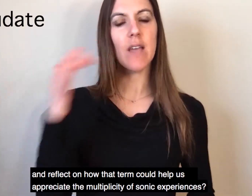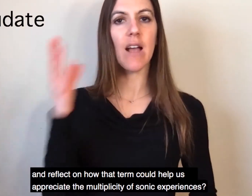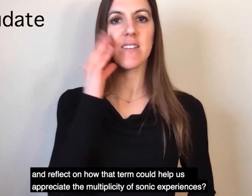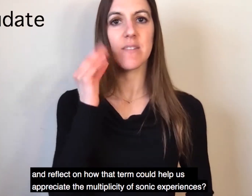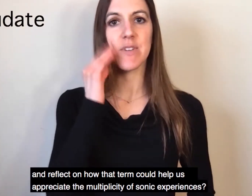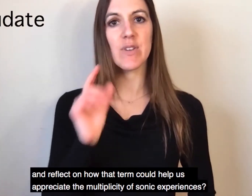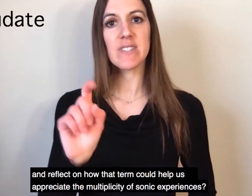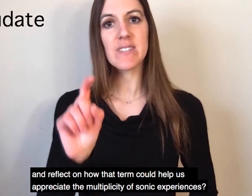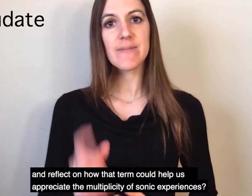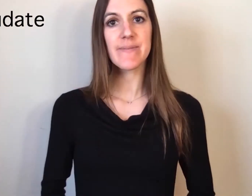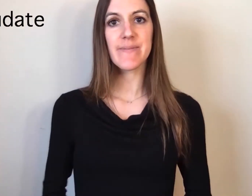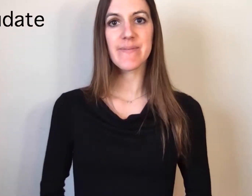experiences?